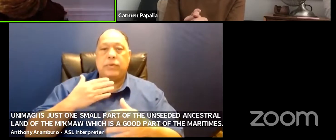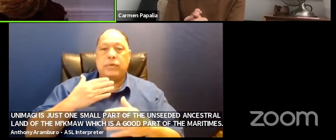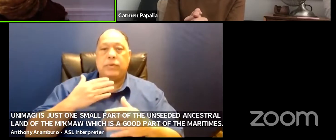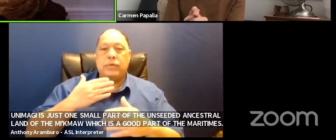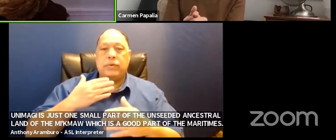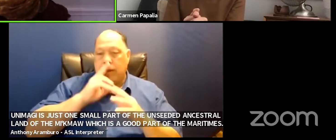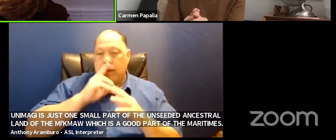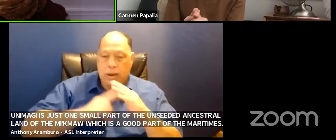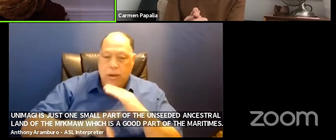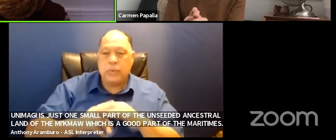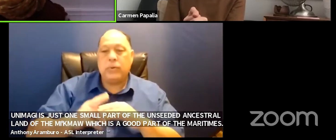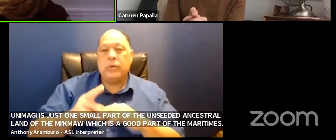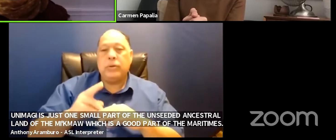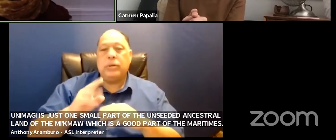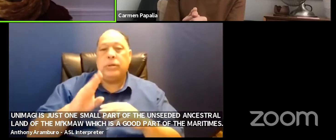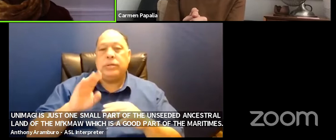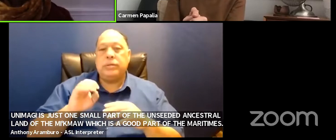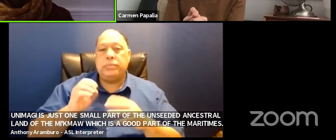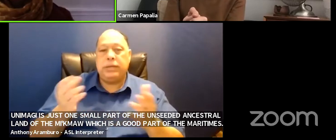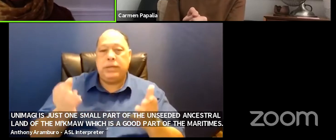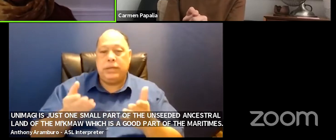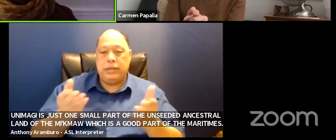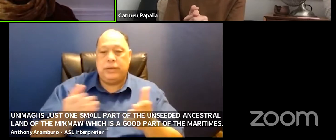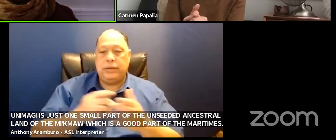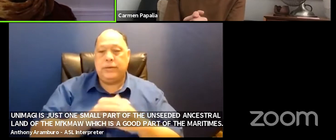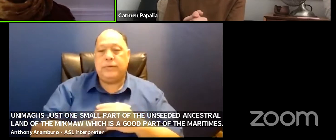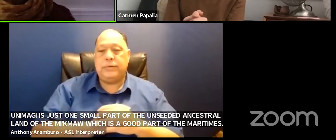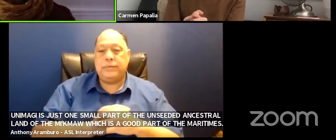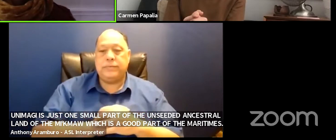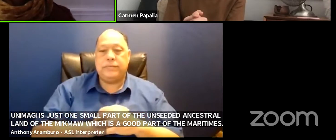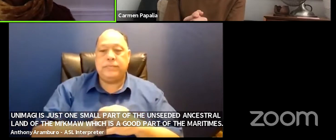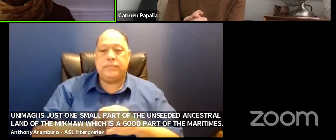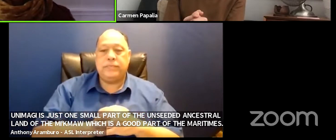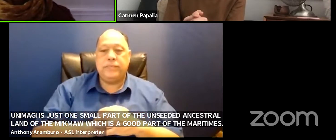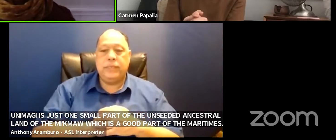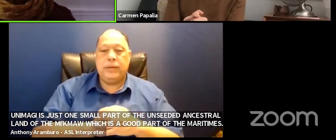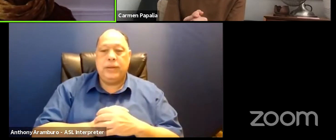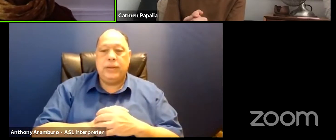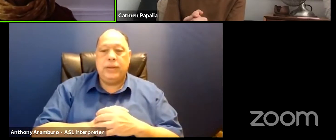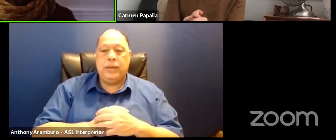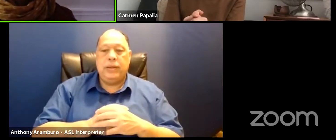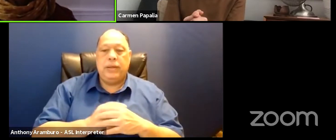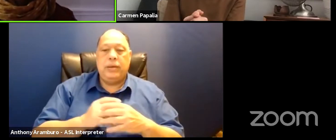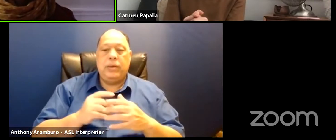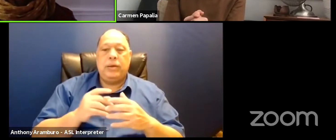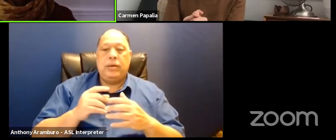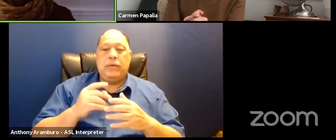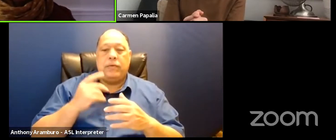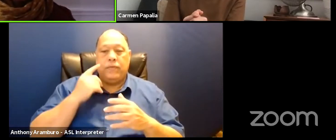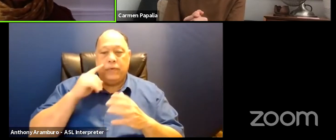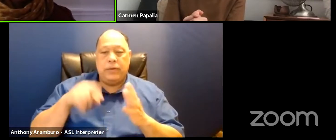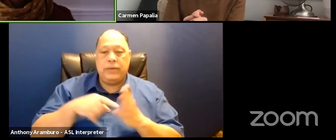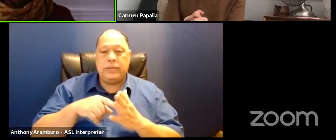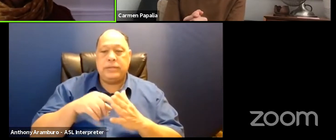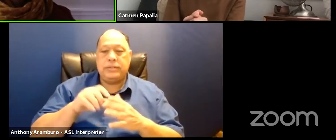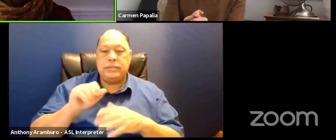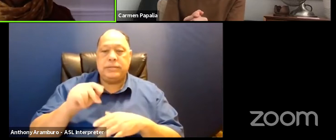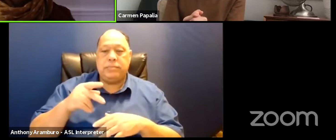humbled to be here and grateful for this space with